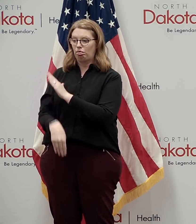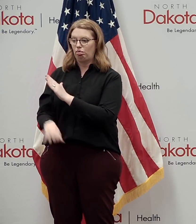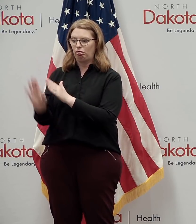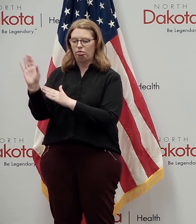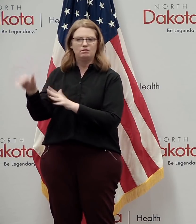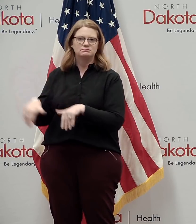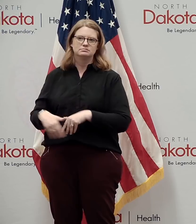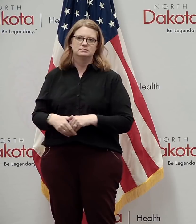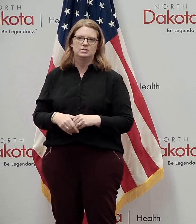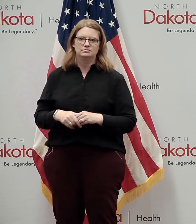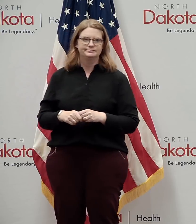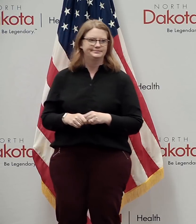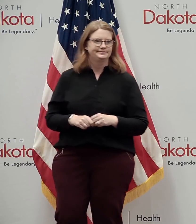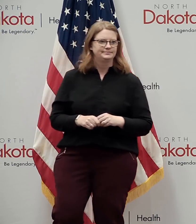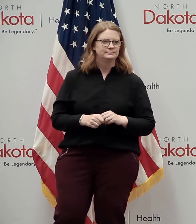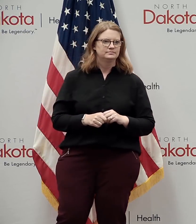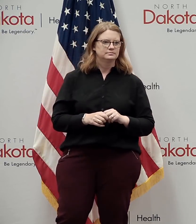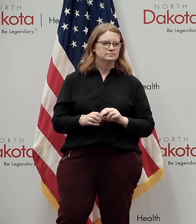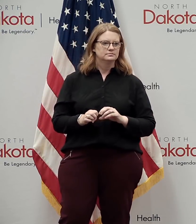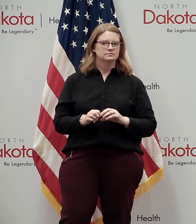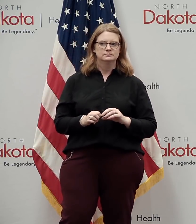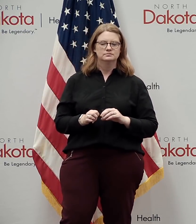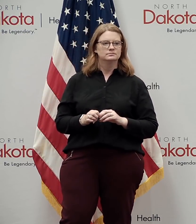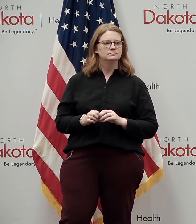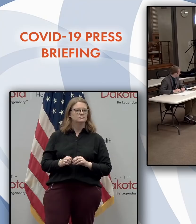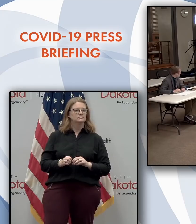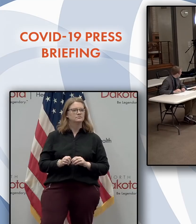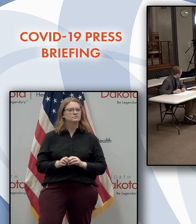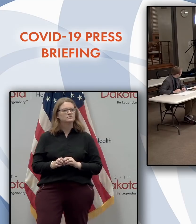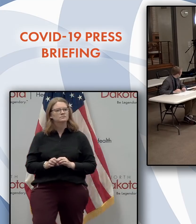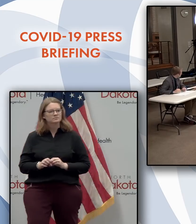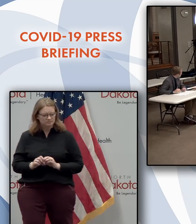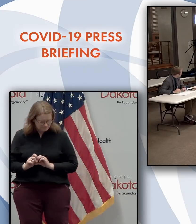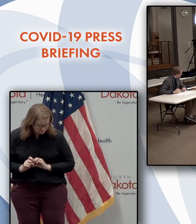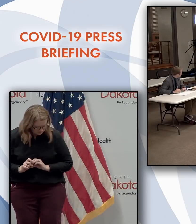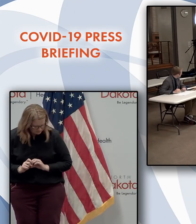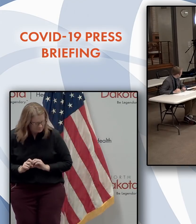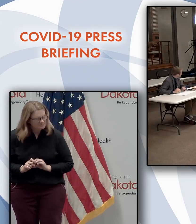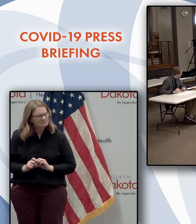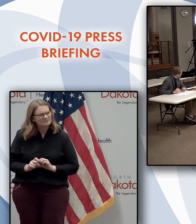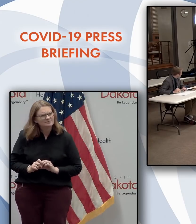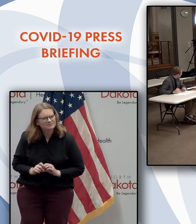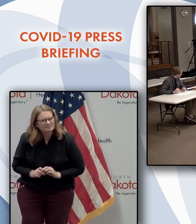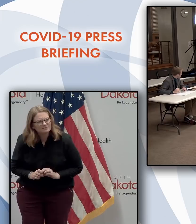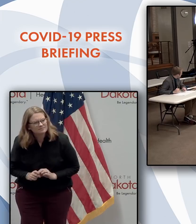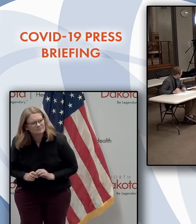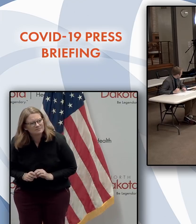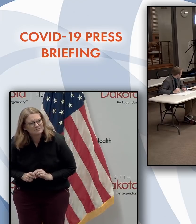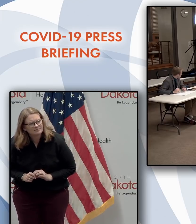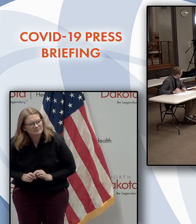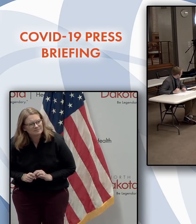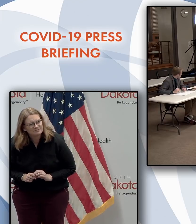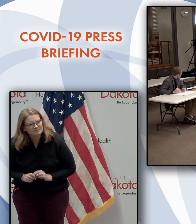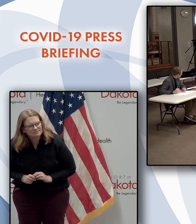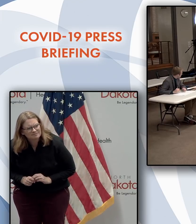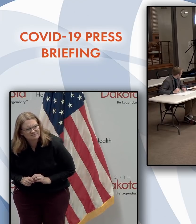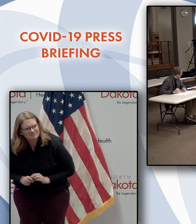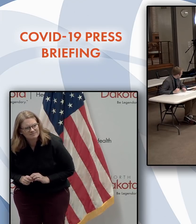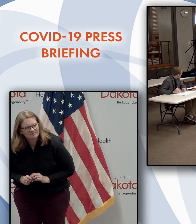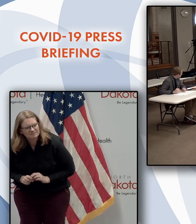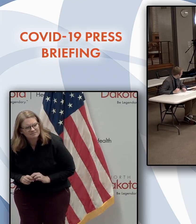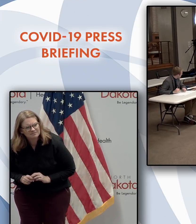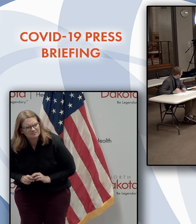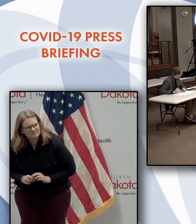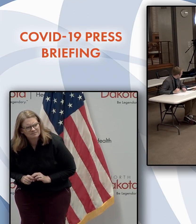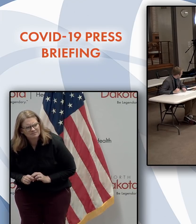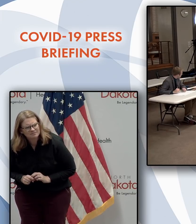week ago. Okay, Dave? It's the question, Governor, about the batch that you said was delayed, or there were